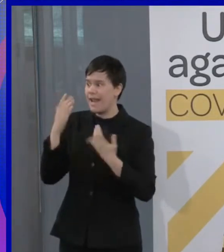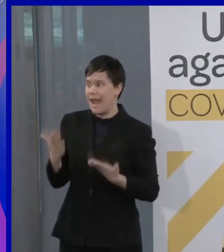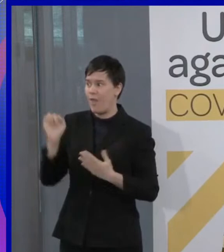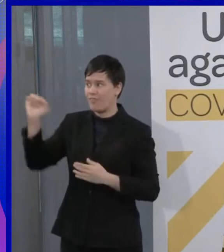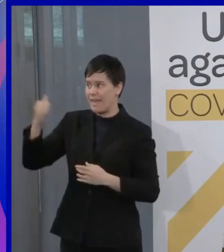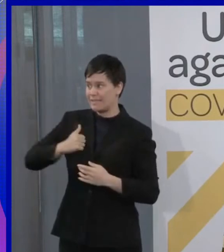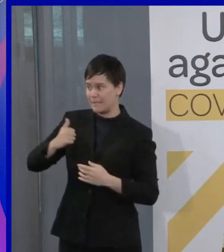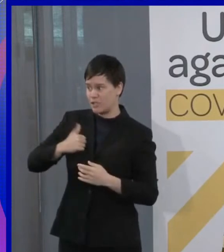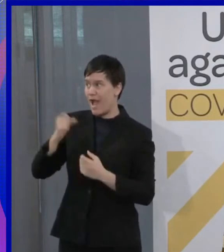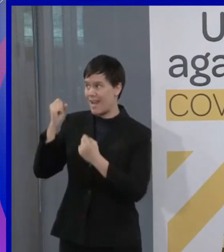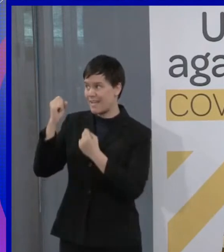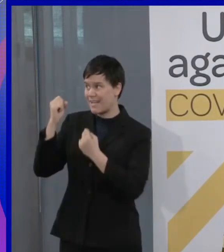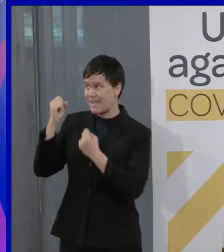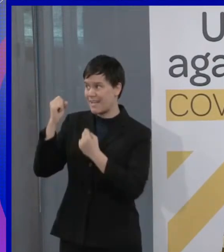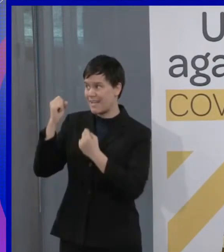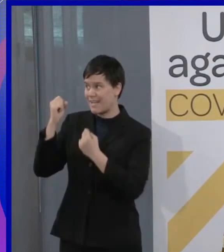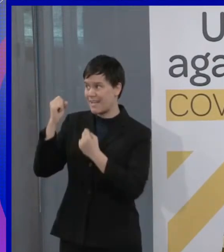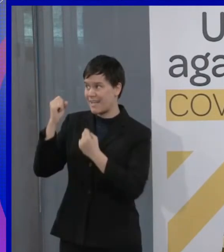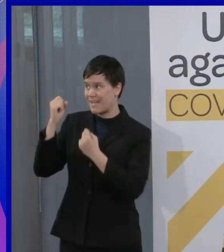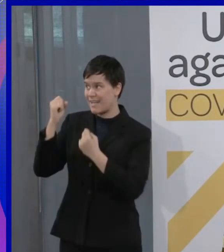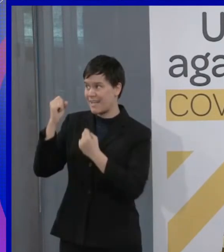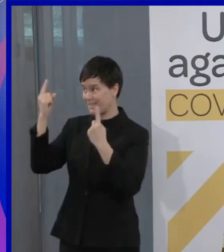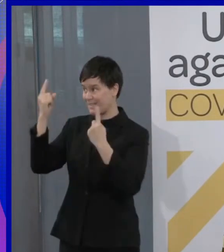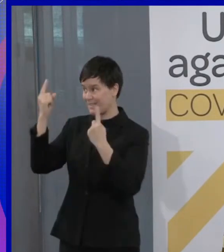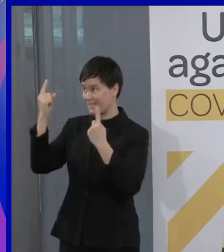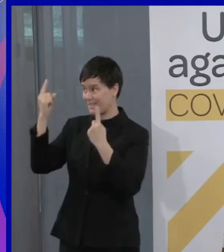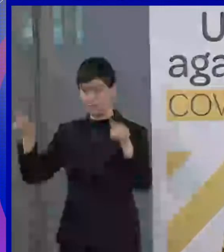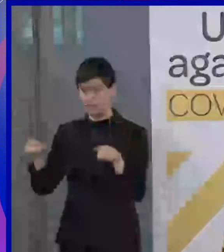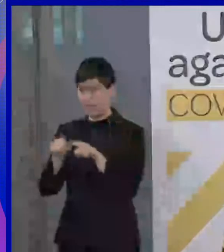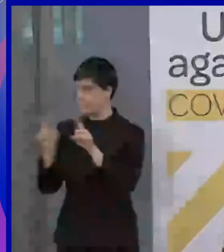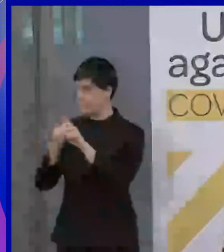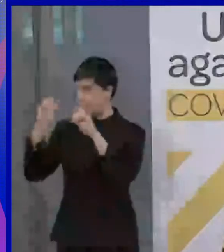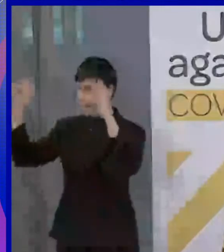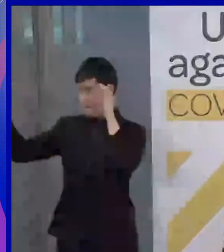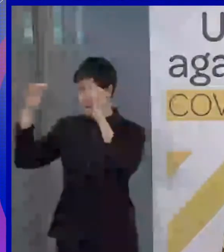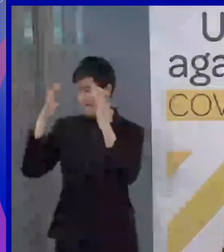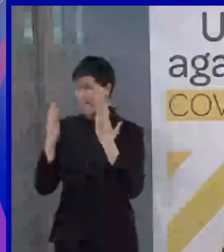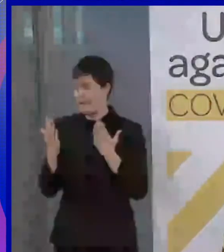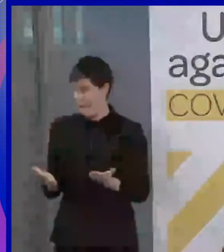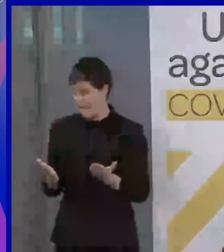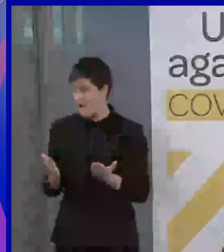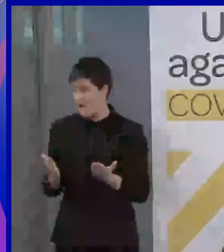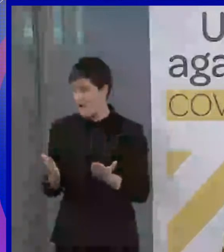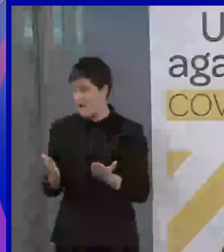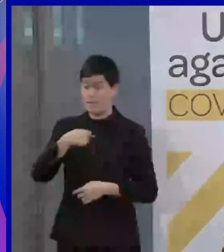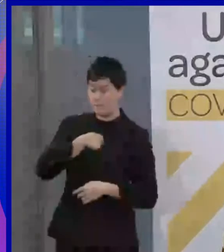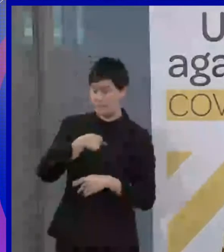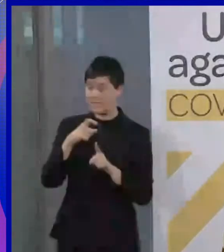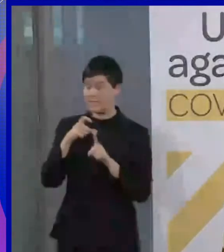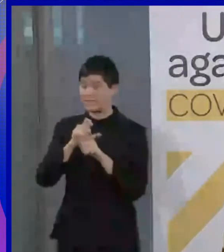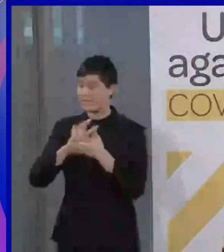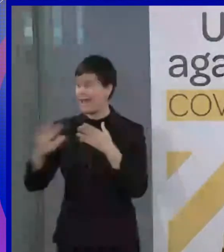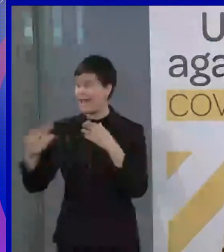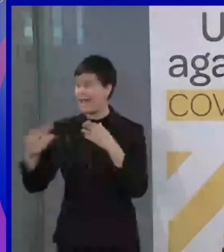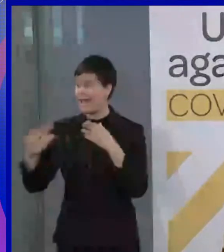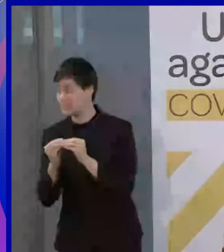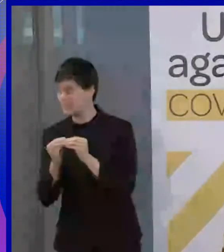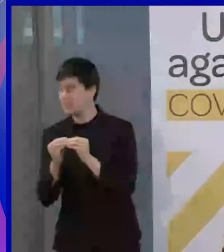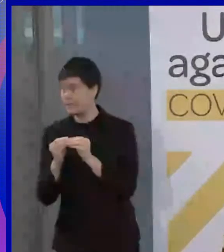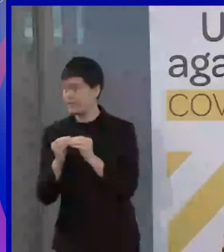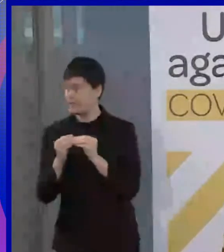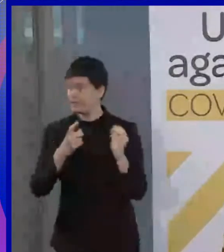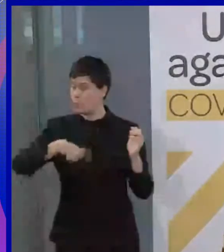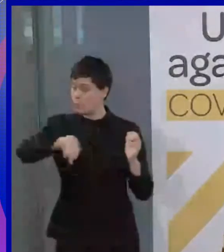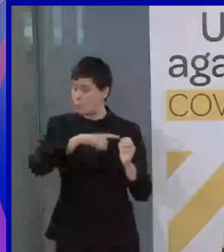the responsibility that I have to make sure that ourselves and district health boards, who are the operational arm of the health